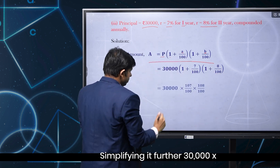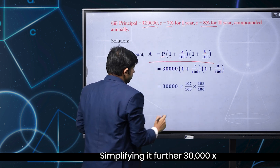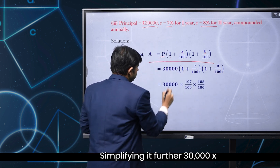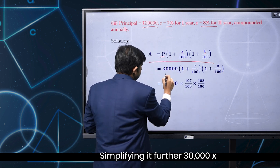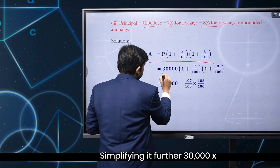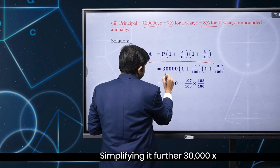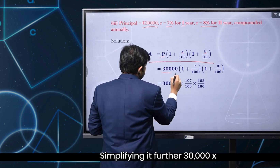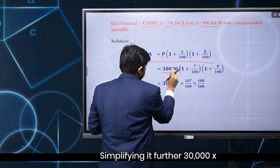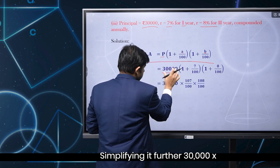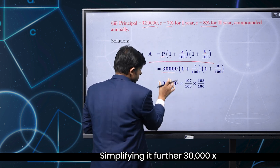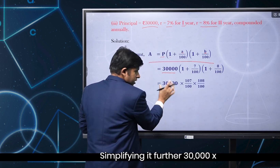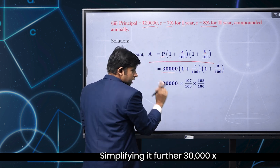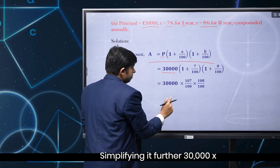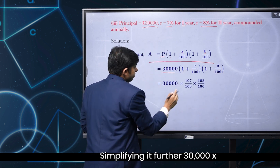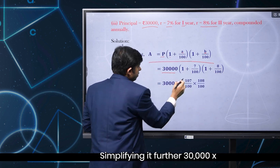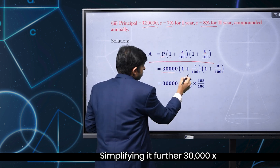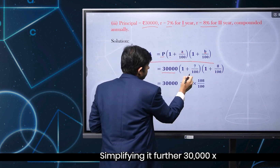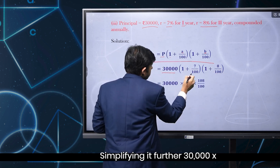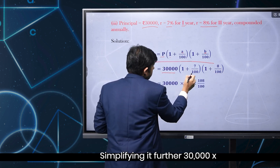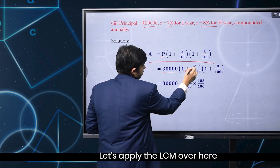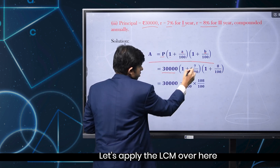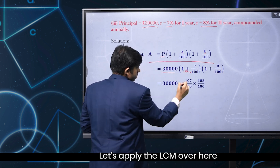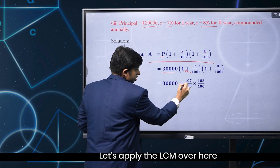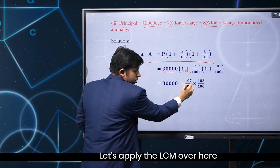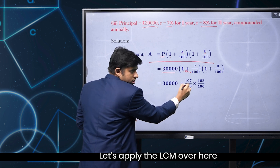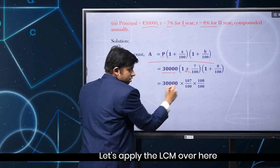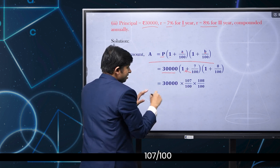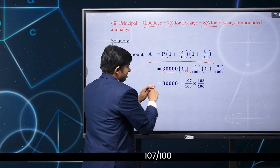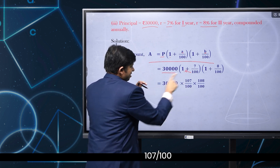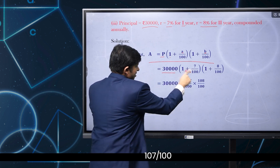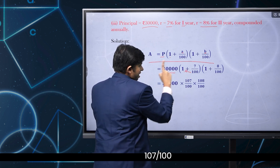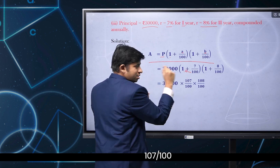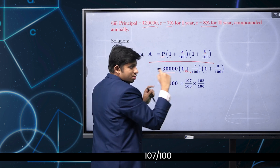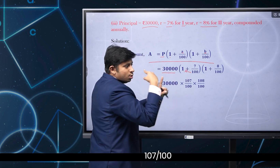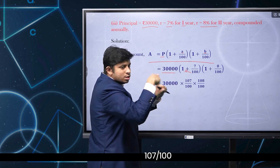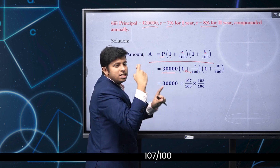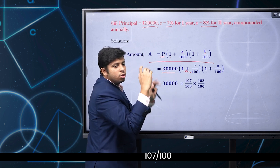Simplifying it further, 30,000 into LCM over here, 107 by 100